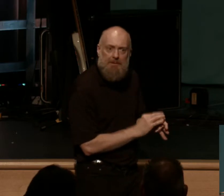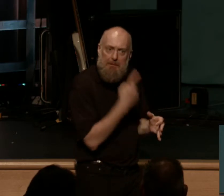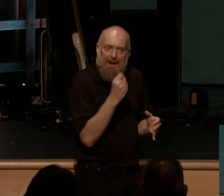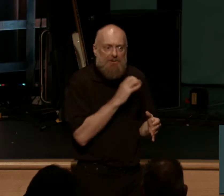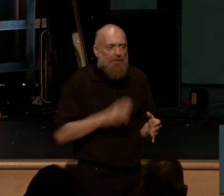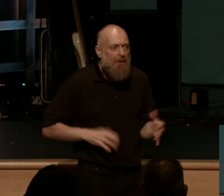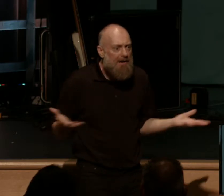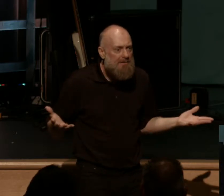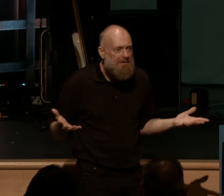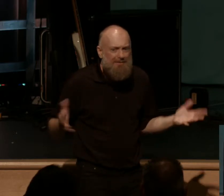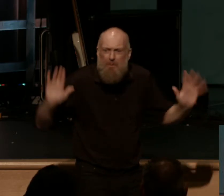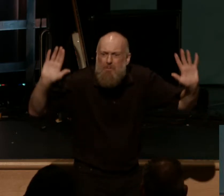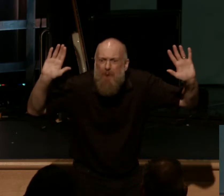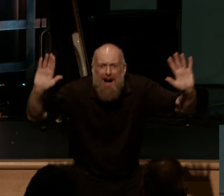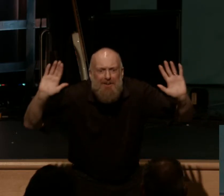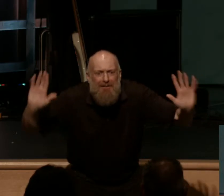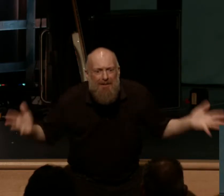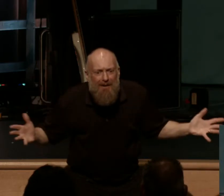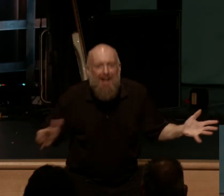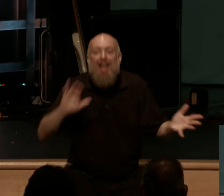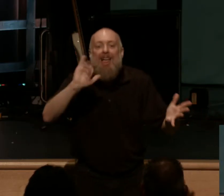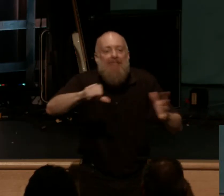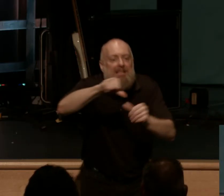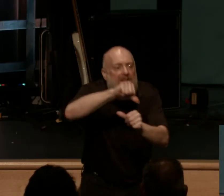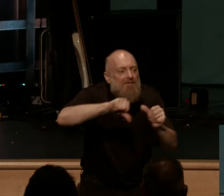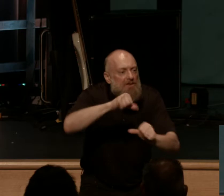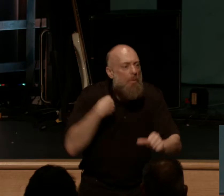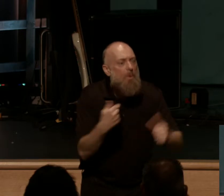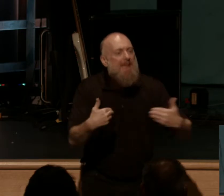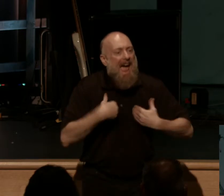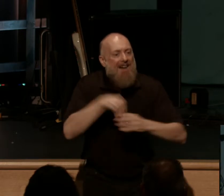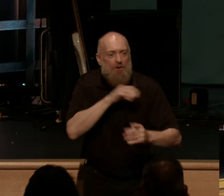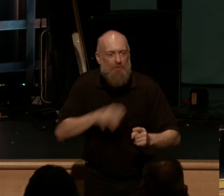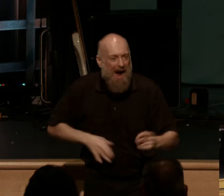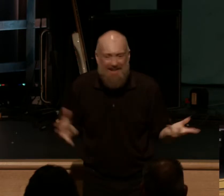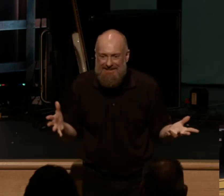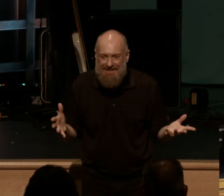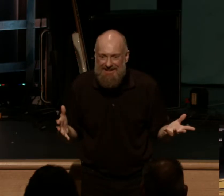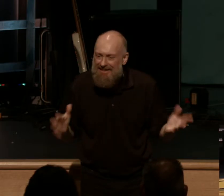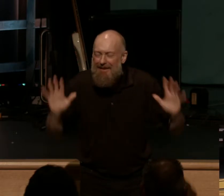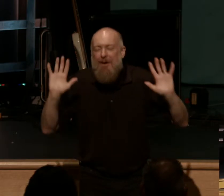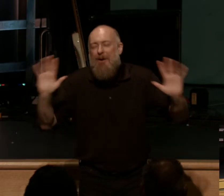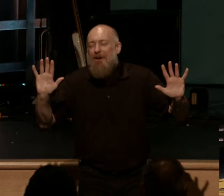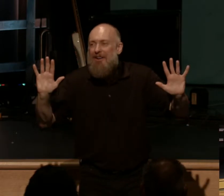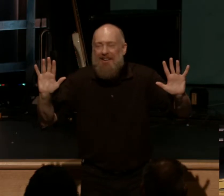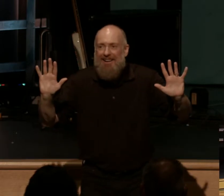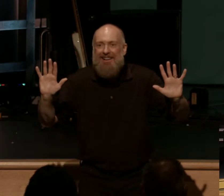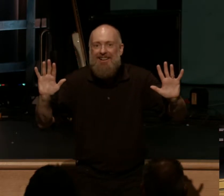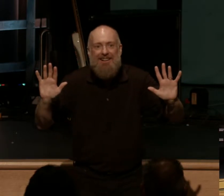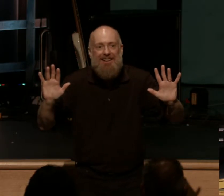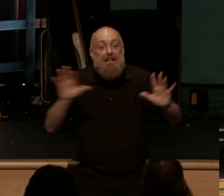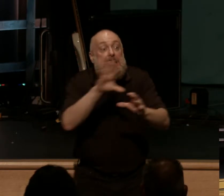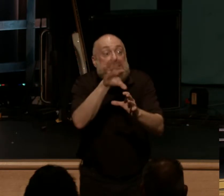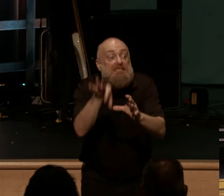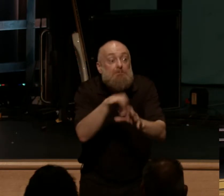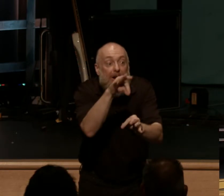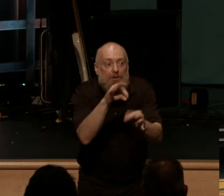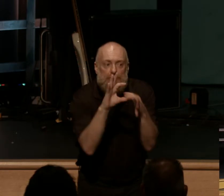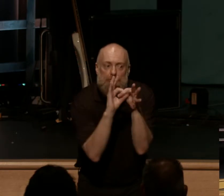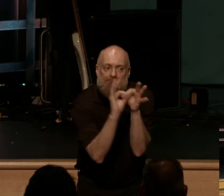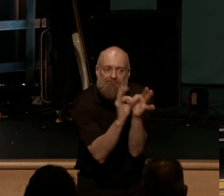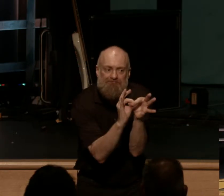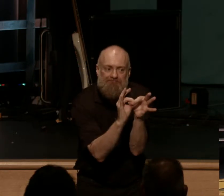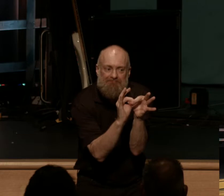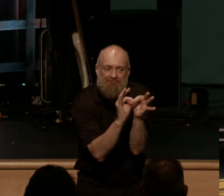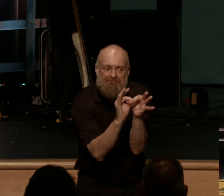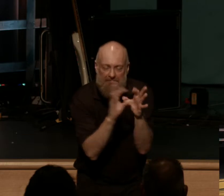is incredible. And that's the fellowship we have in Christ. Its most great basis is spiritual. There's a